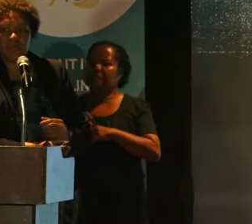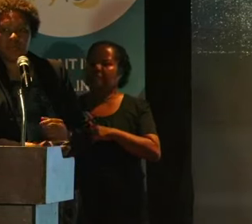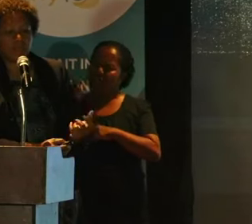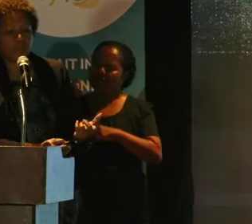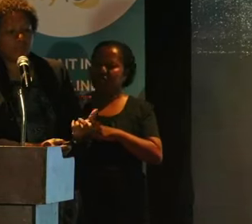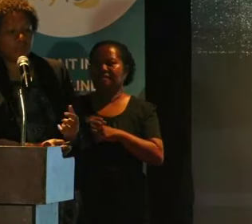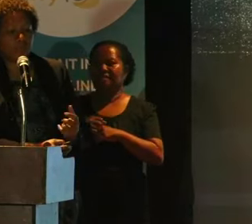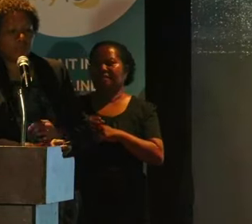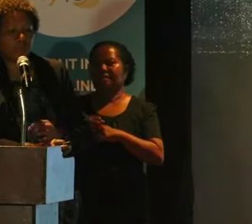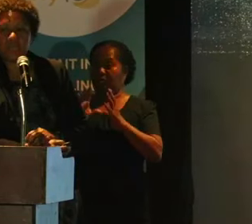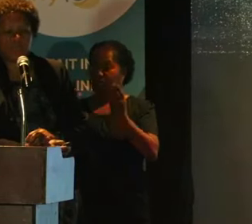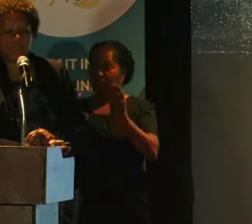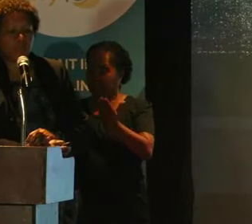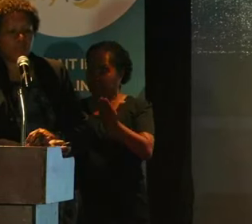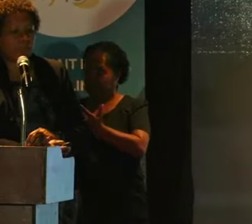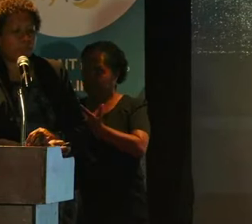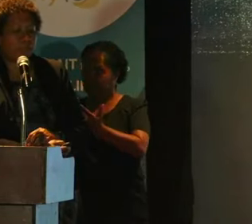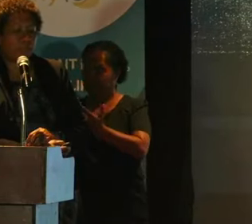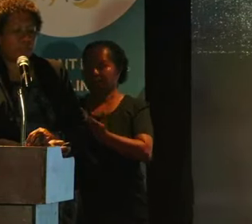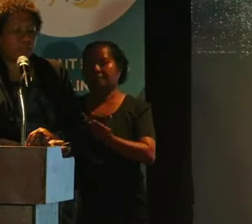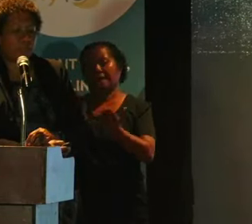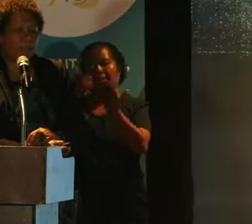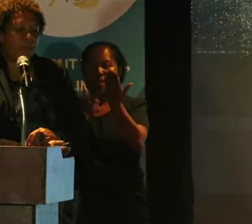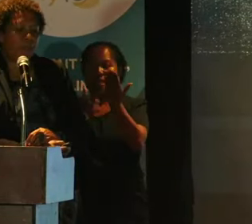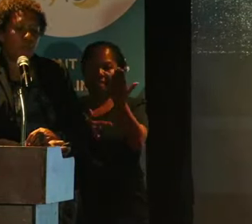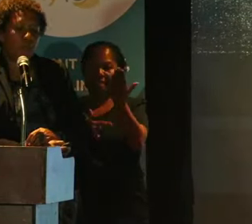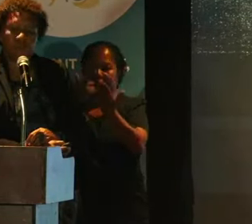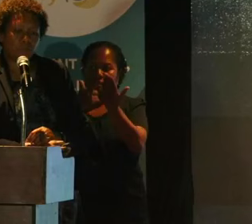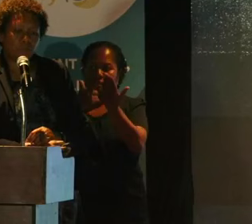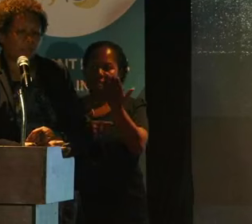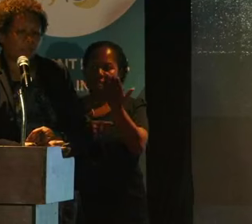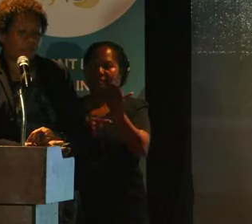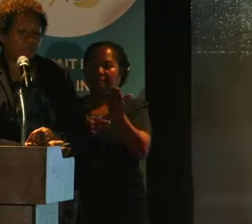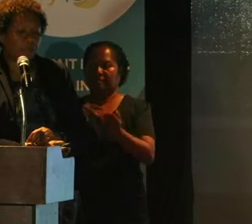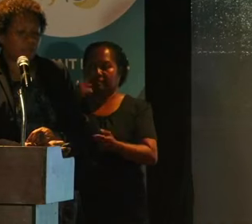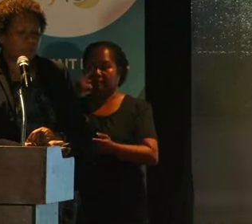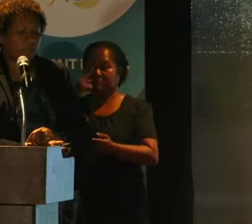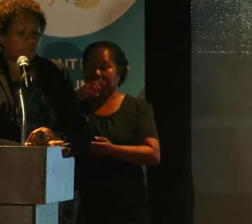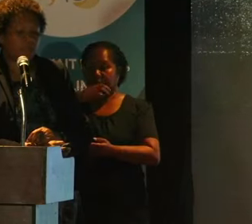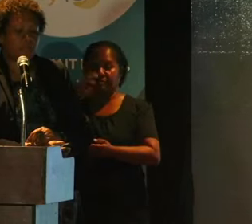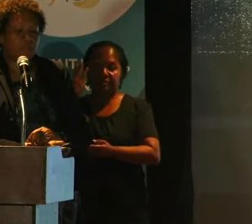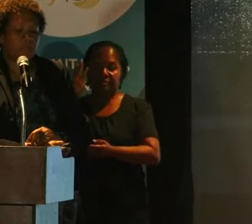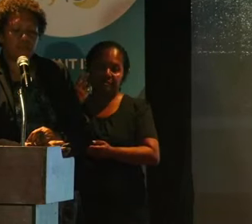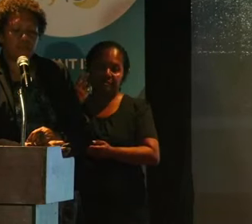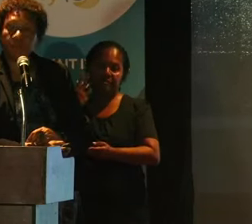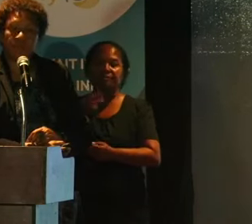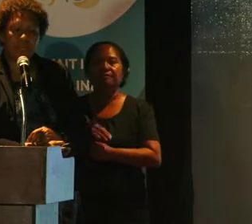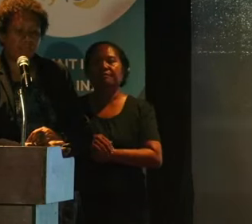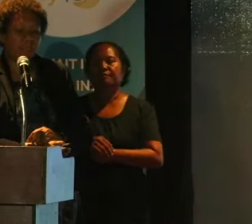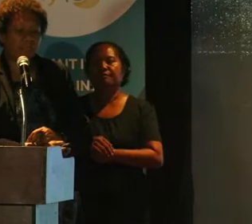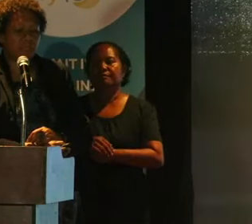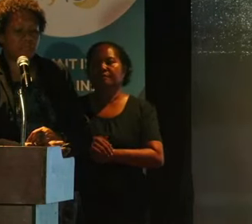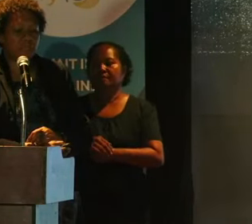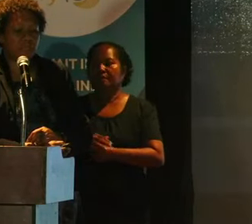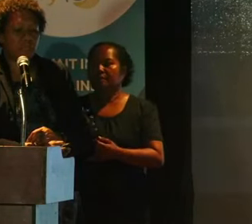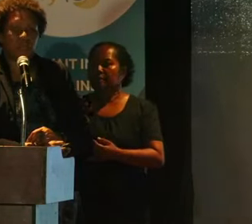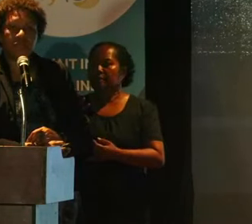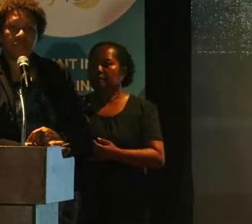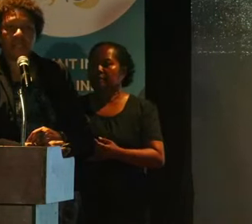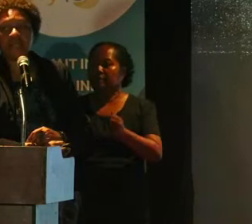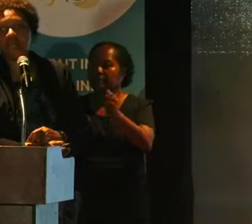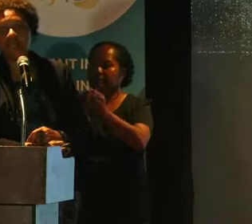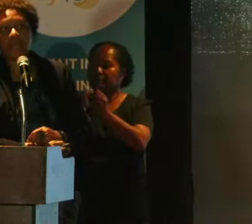club constitution or rules, a list of club members. We also look at other authority documents from Labor Department. We ask for